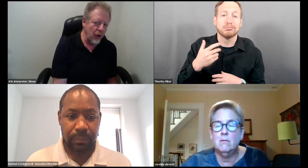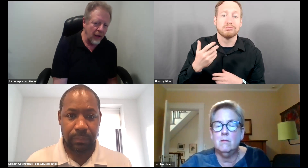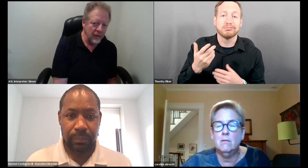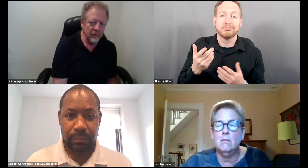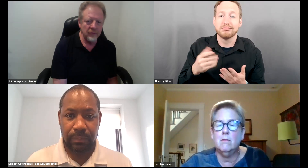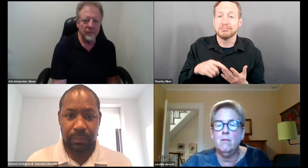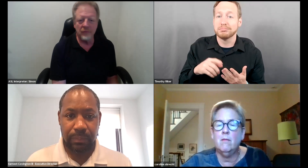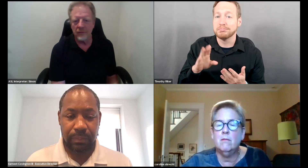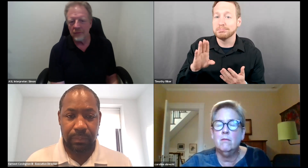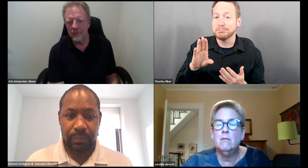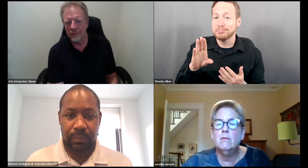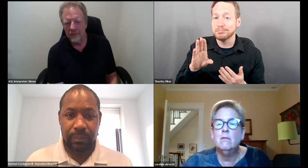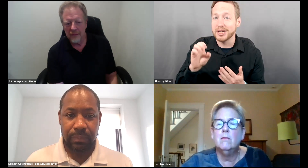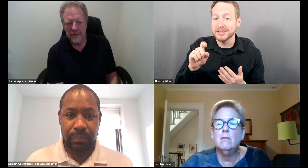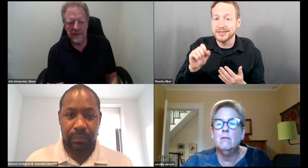then Brett.